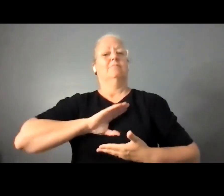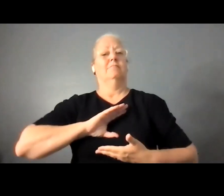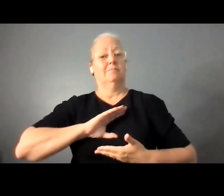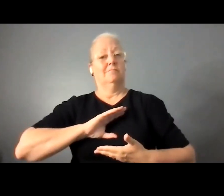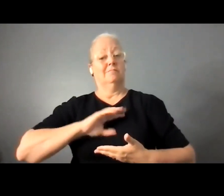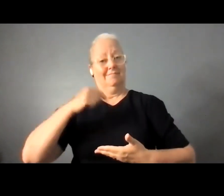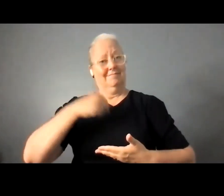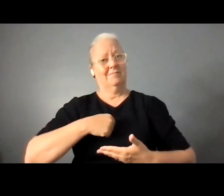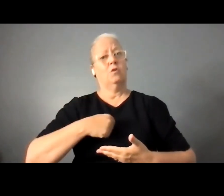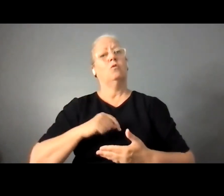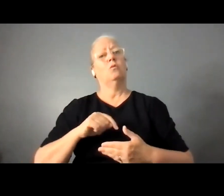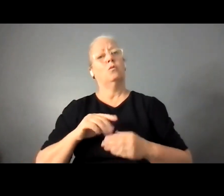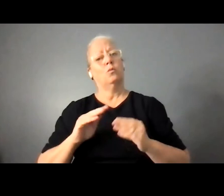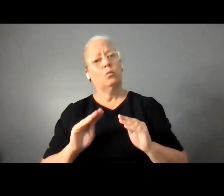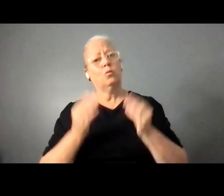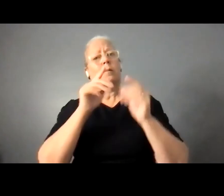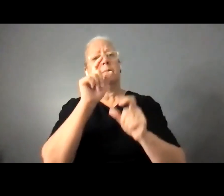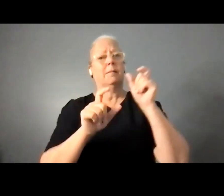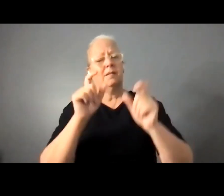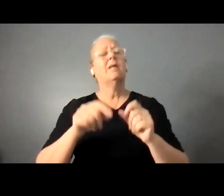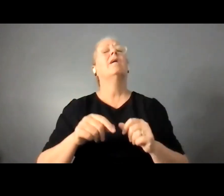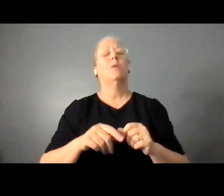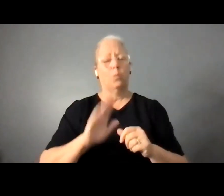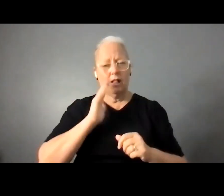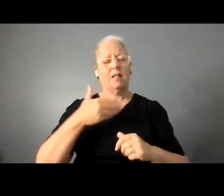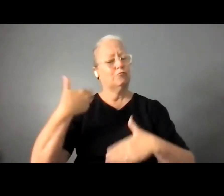is unstoppable. Thank you very much.